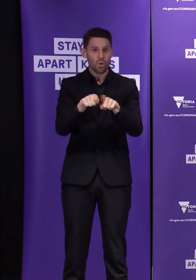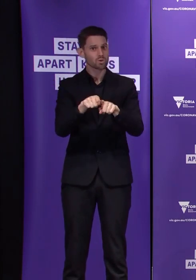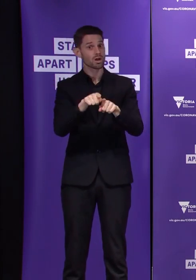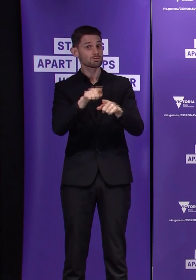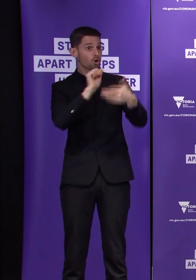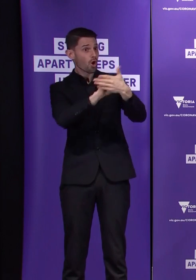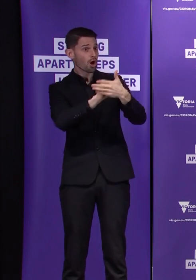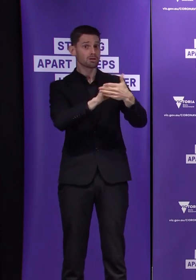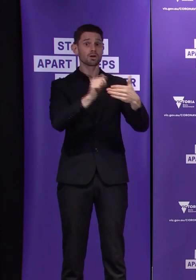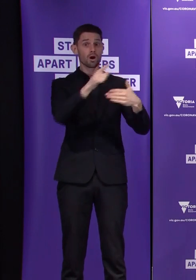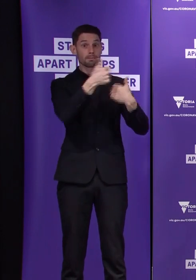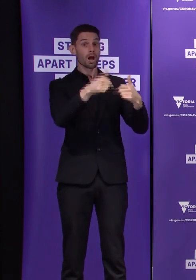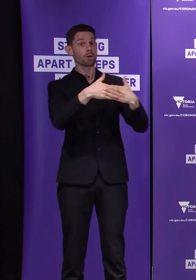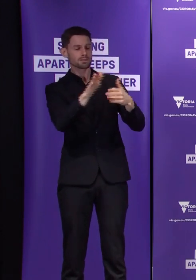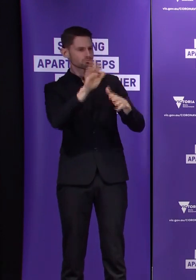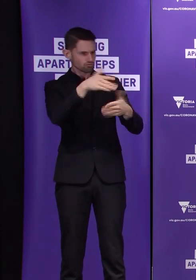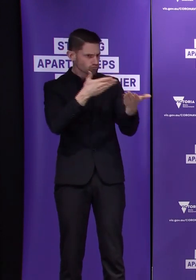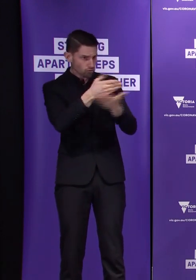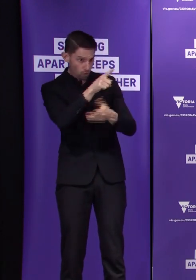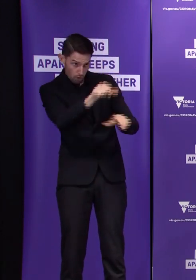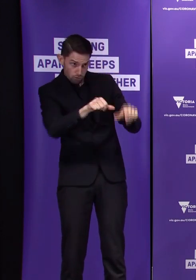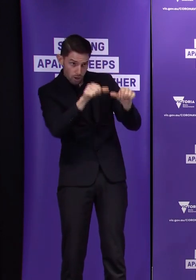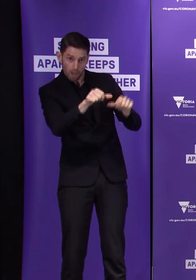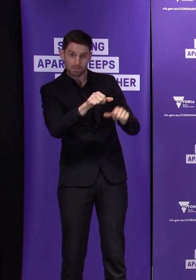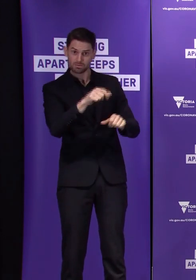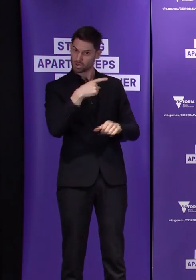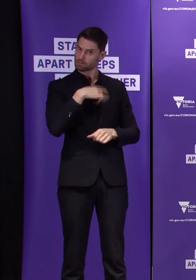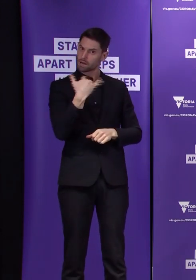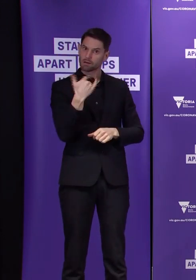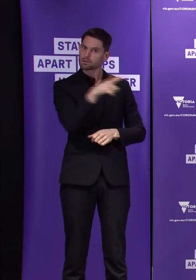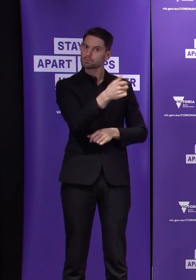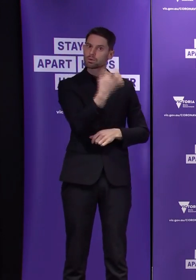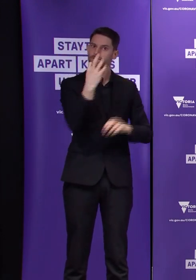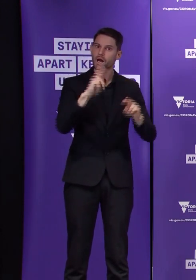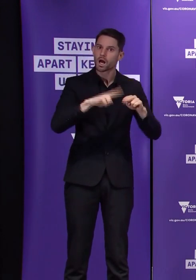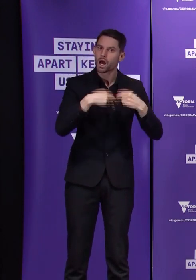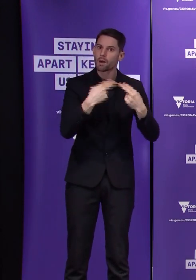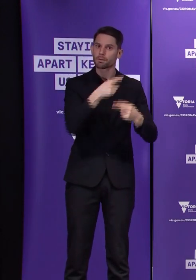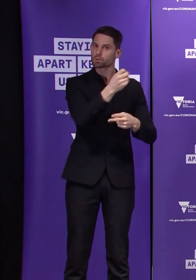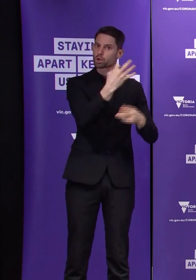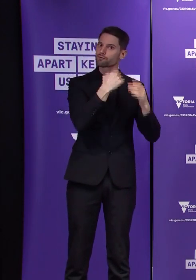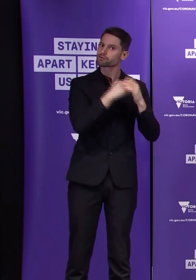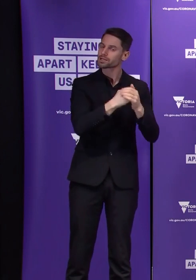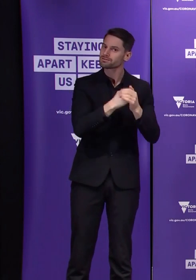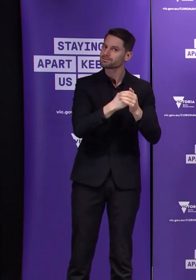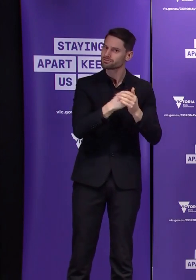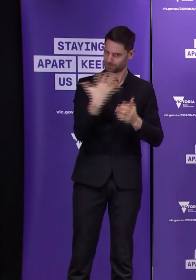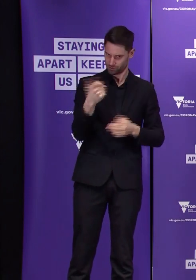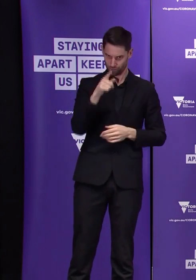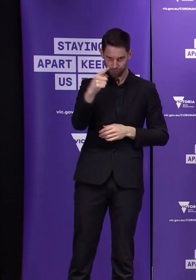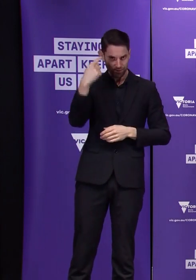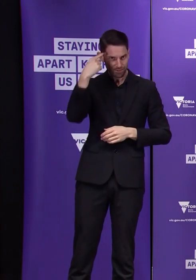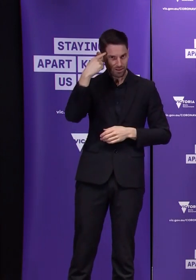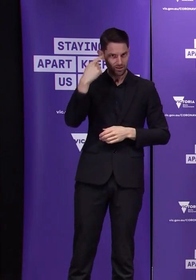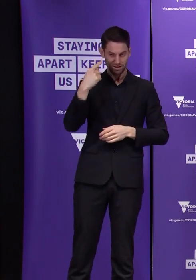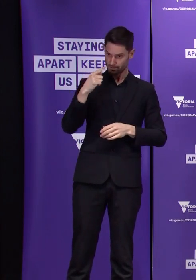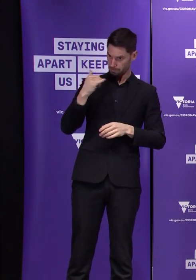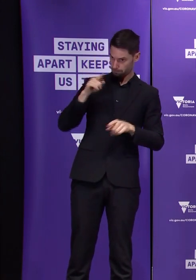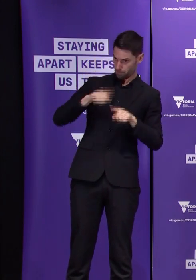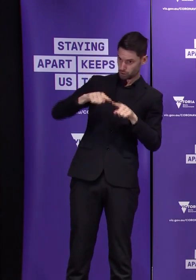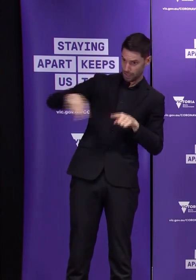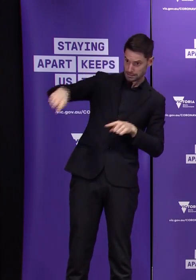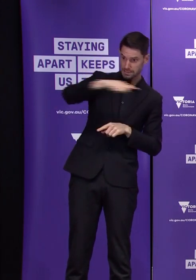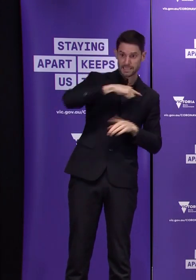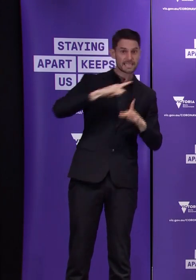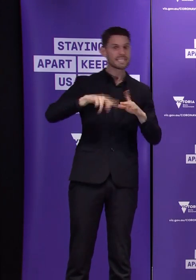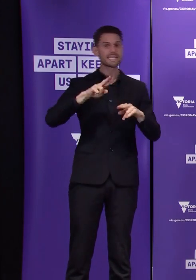if they've got an urgent need for something. A lot of people don't have the support networks that perhaps we do. You know, in this room, I think most of us, if we needed